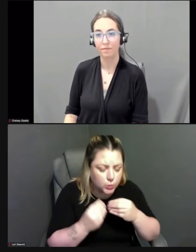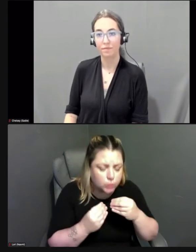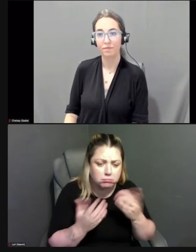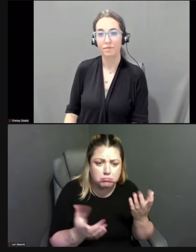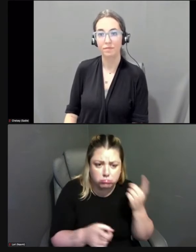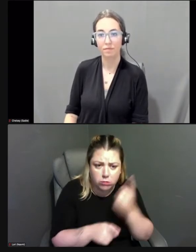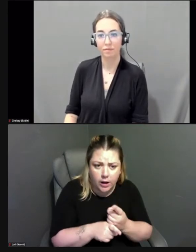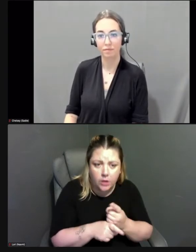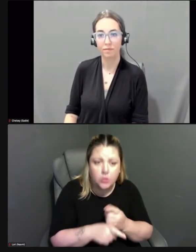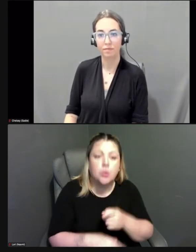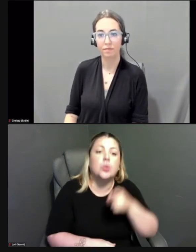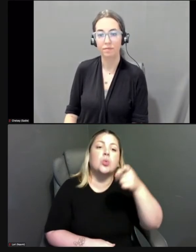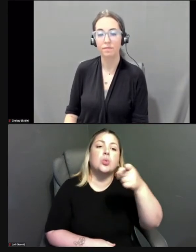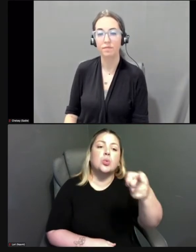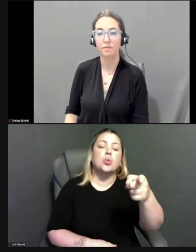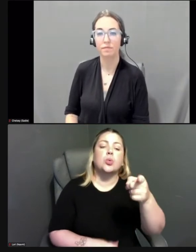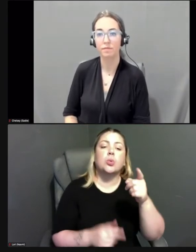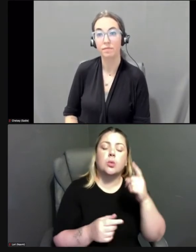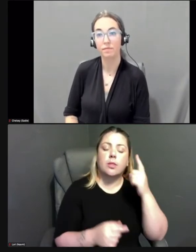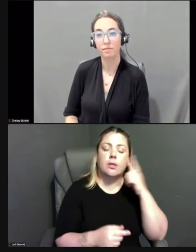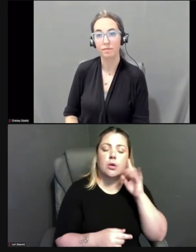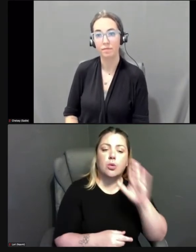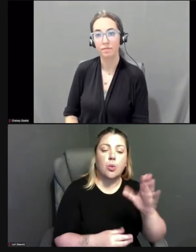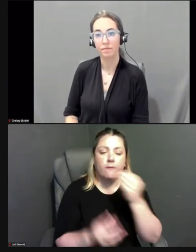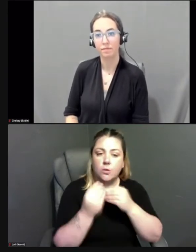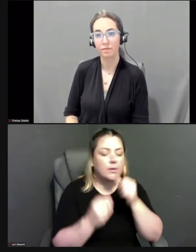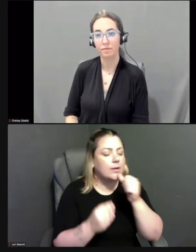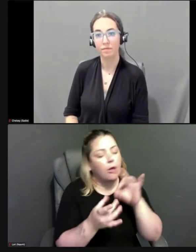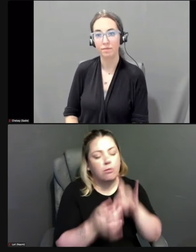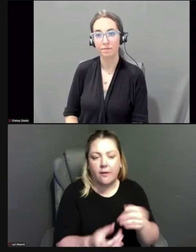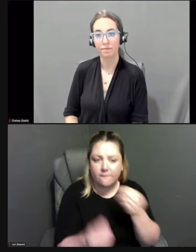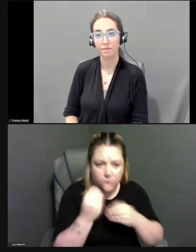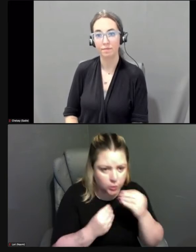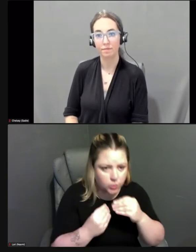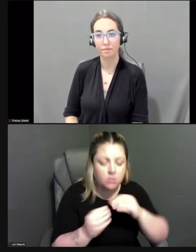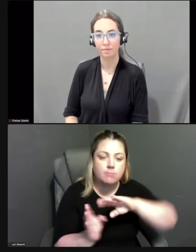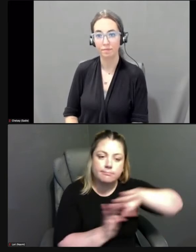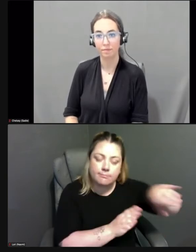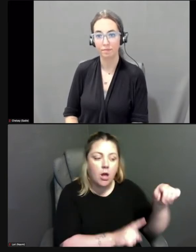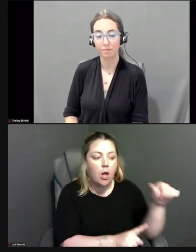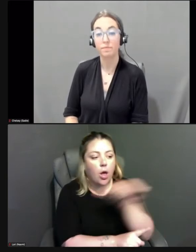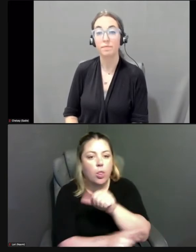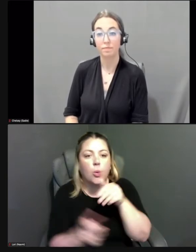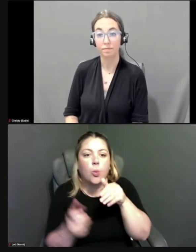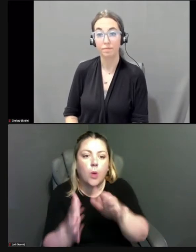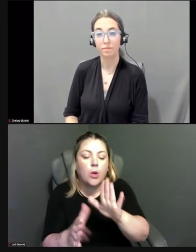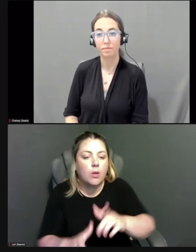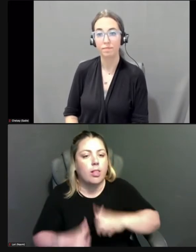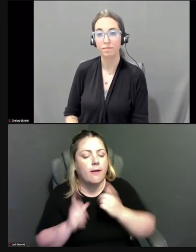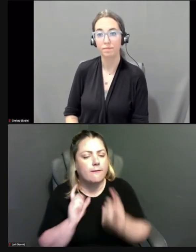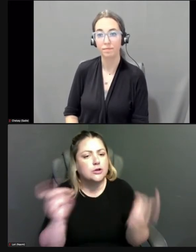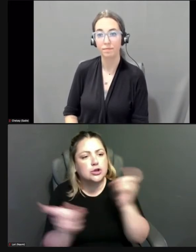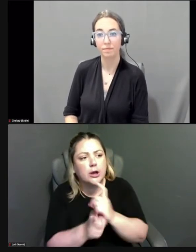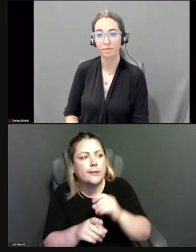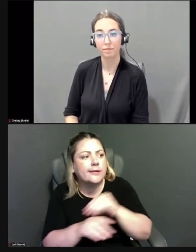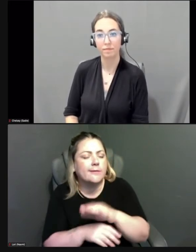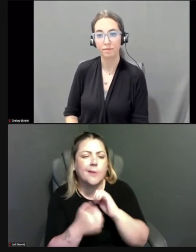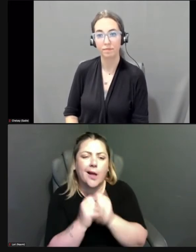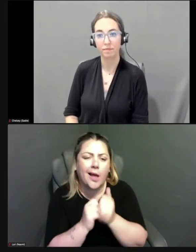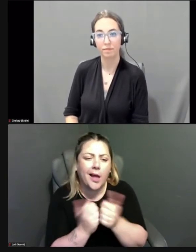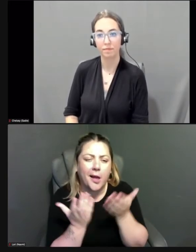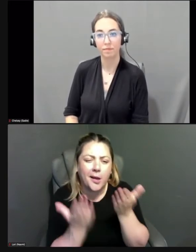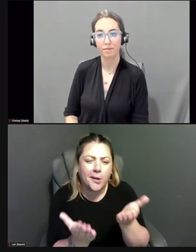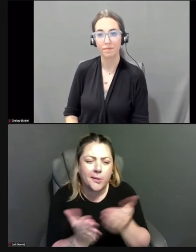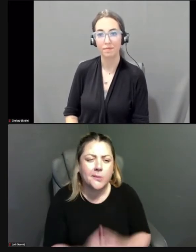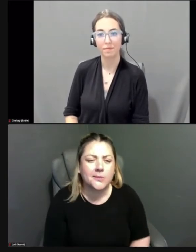you've noticed in the non-food parts of your life since going down this path? It might be easier to ask what